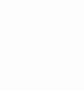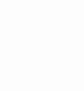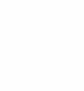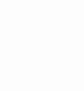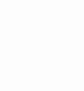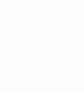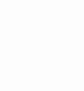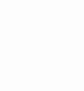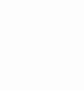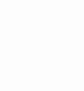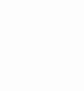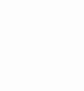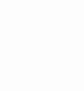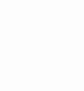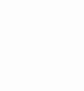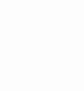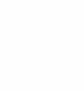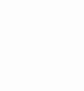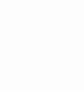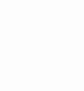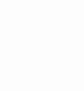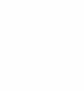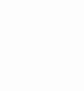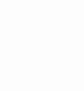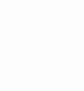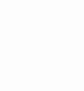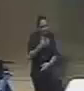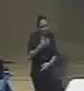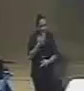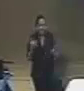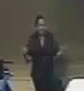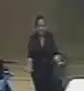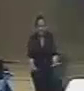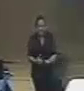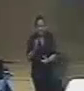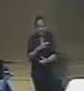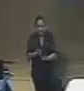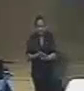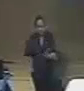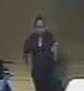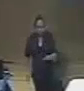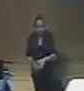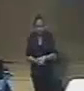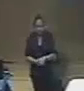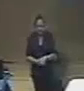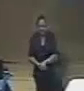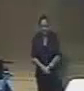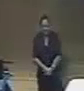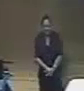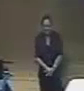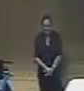Bugger me. Oops, excuse me. The staff. We've got a lot of staff that aren't digitally literate either or digitally fluent.